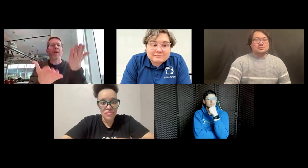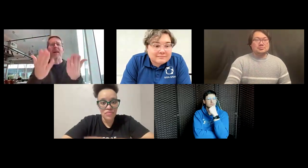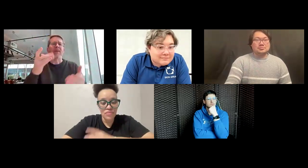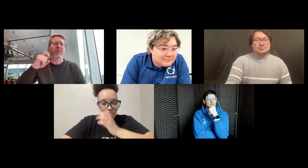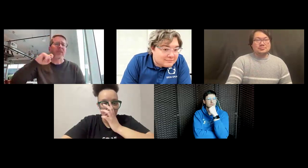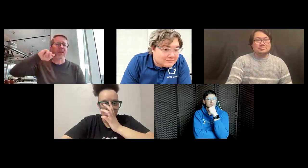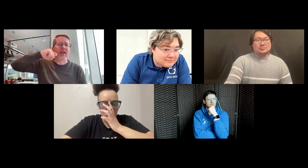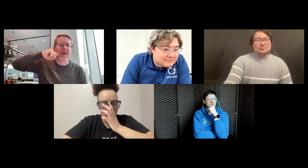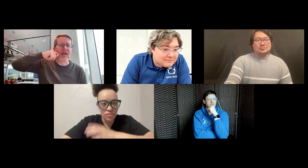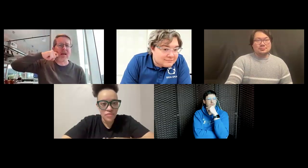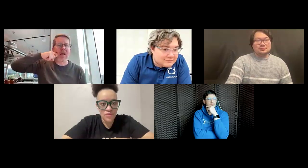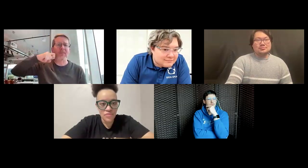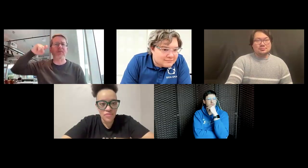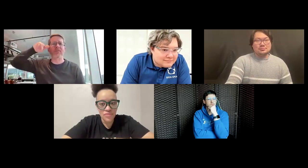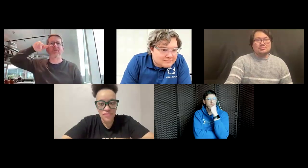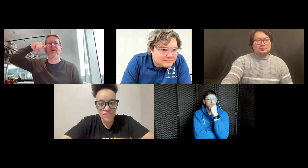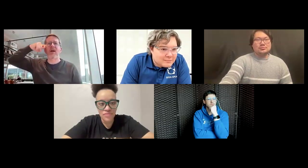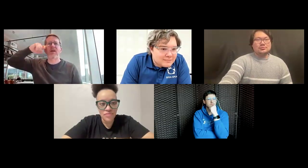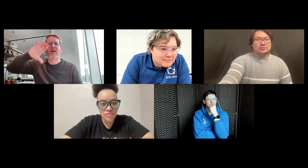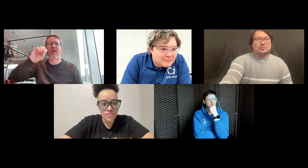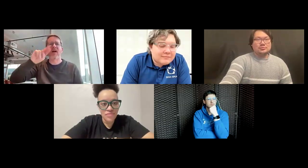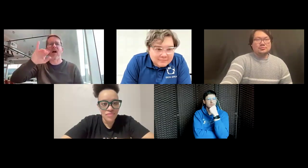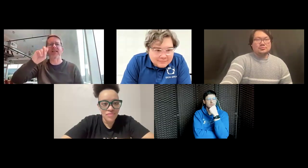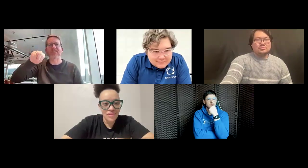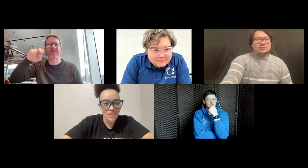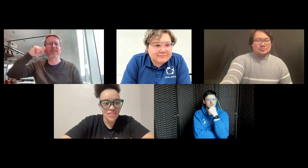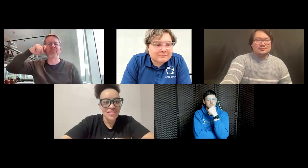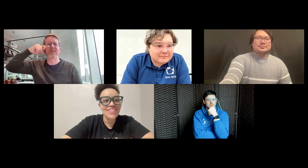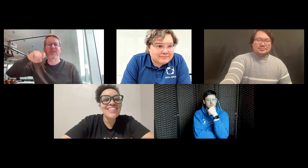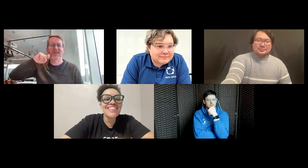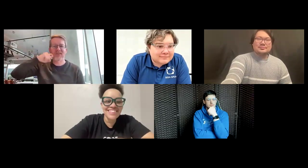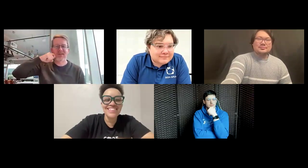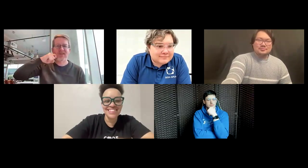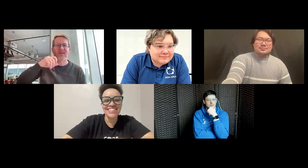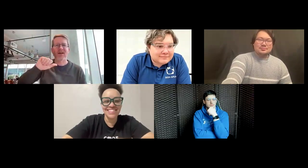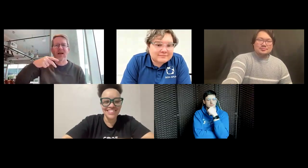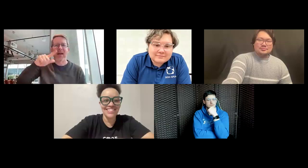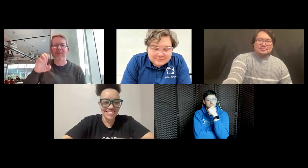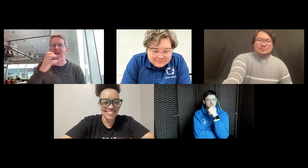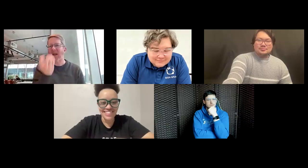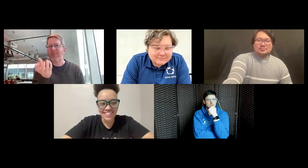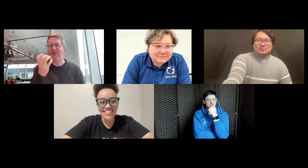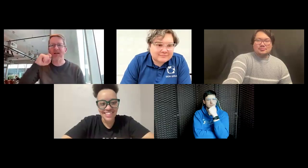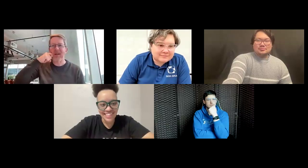of those things, maybe like apple versus onion, right? The different locations on your face